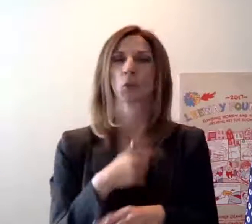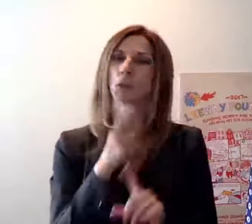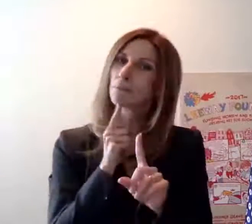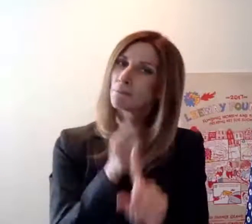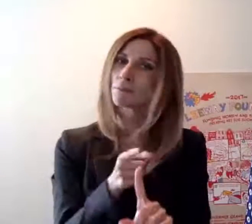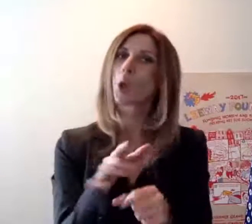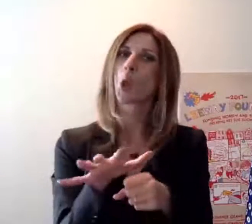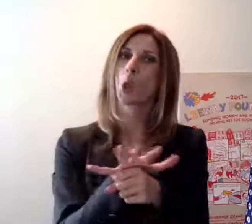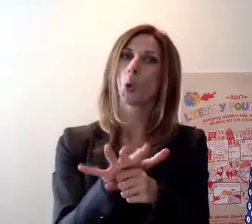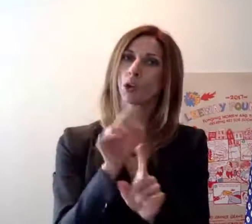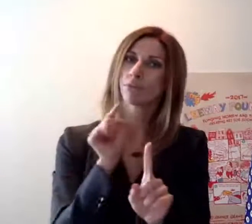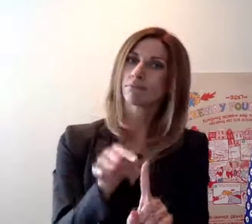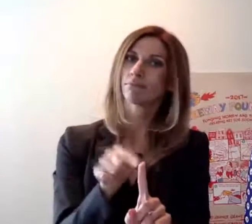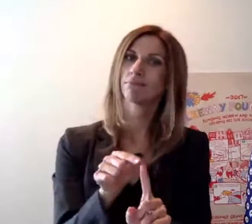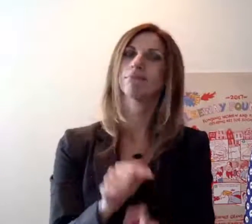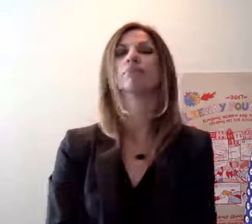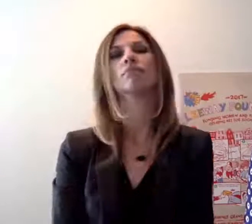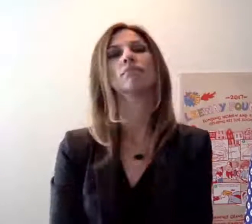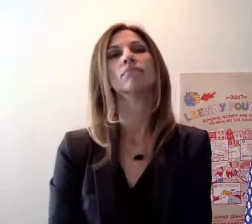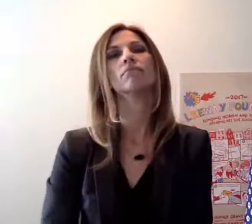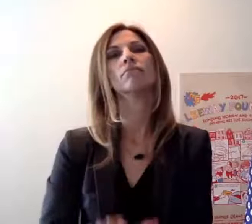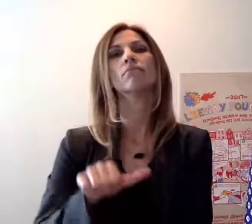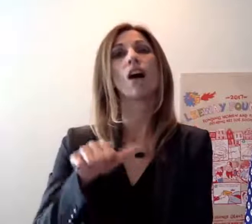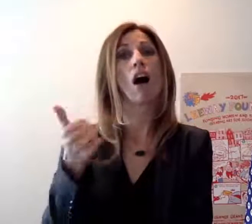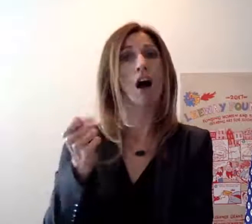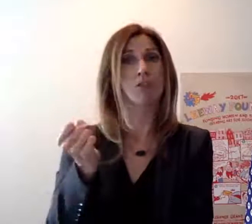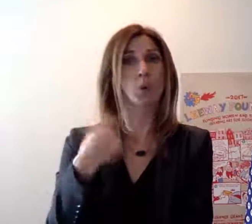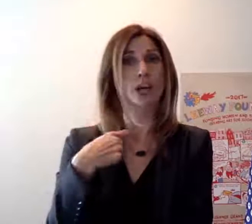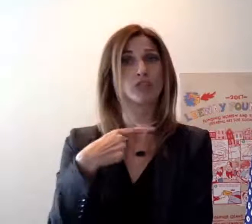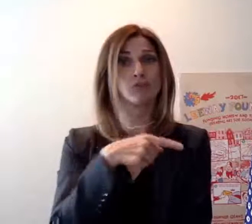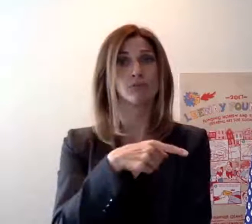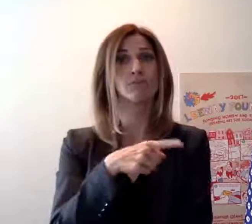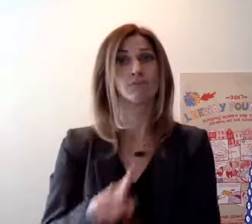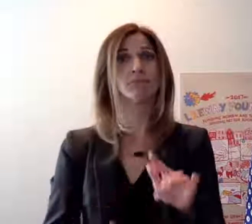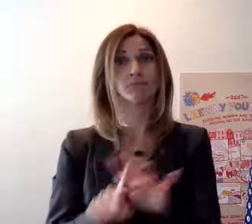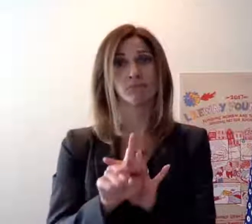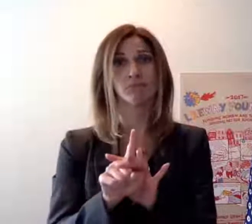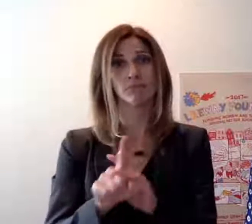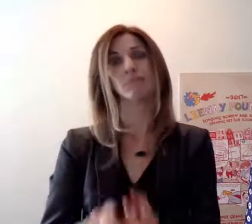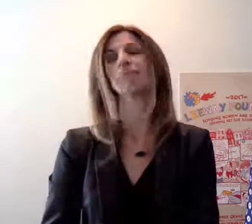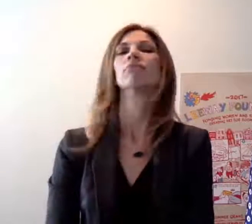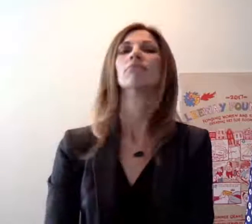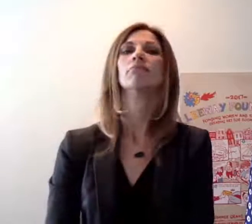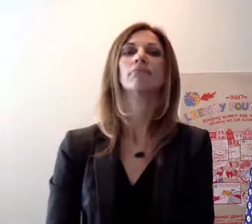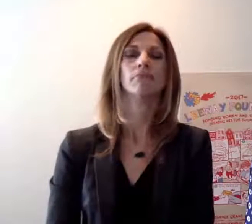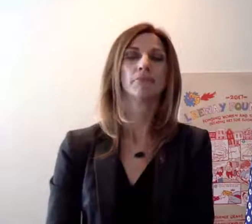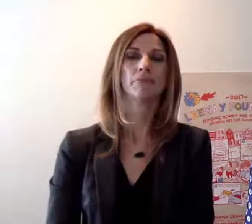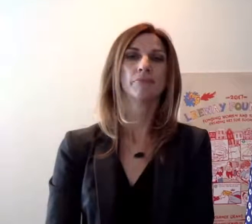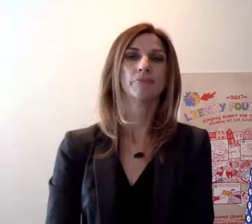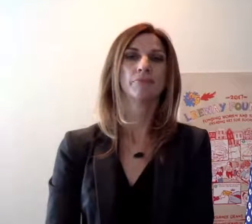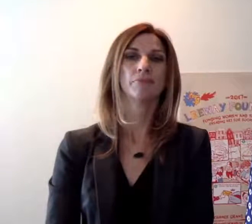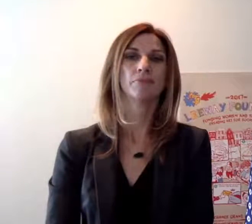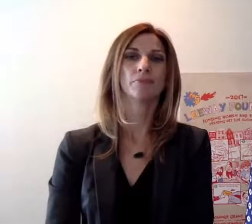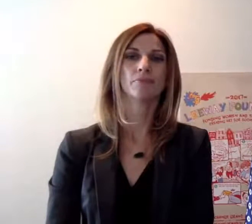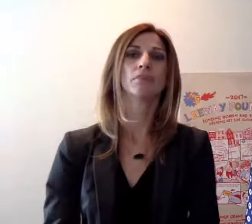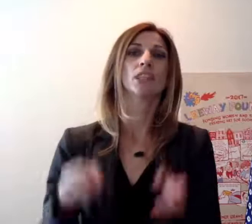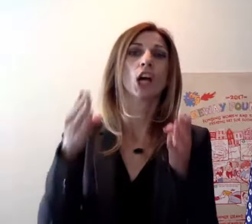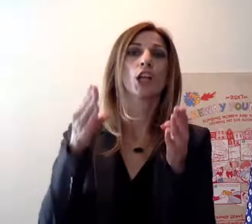local impact. So we have another question that has come in, and this